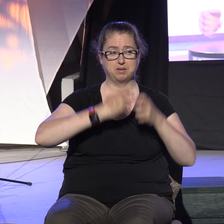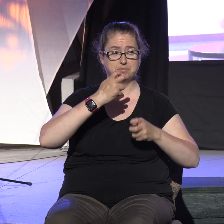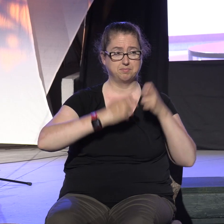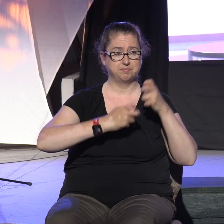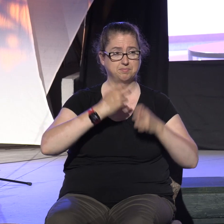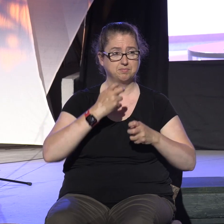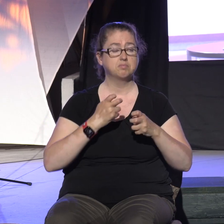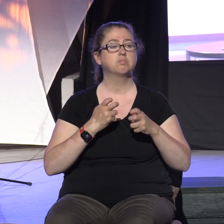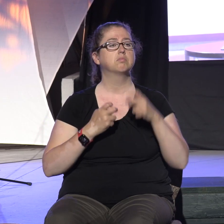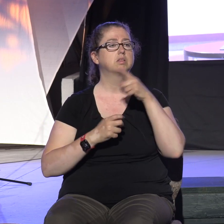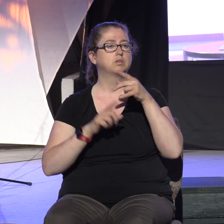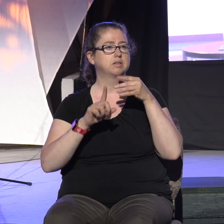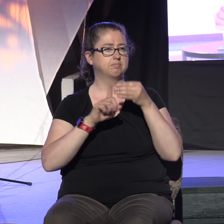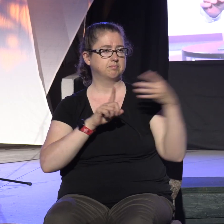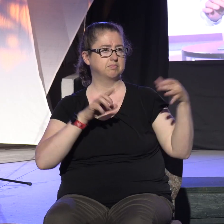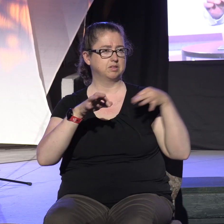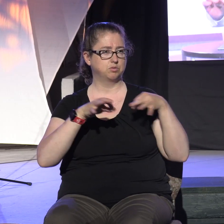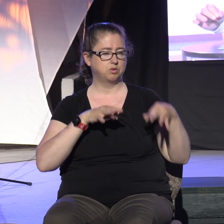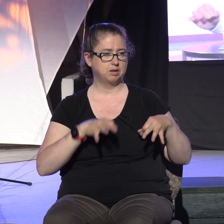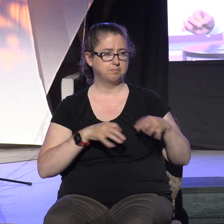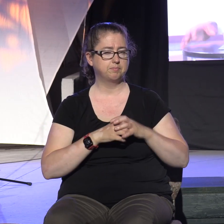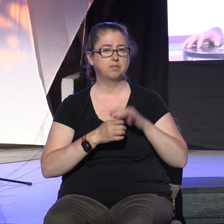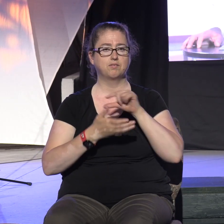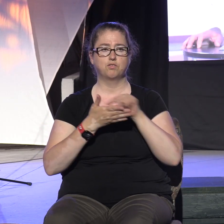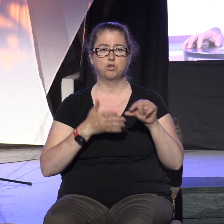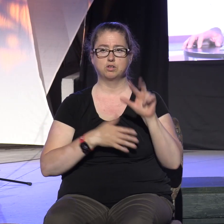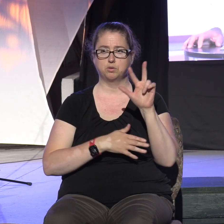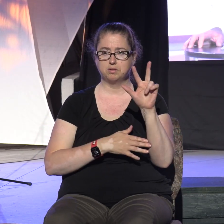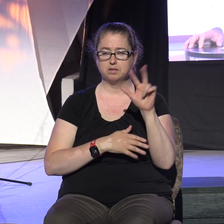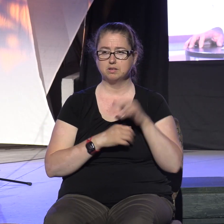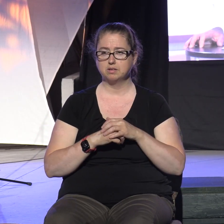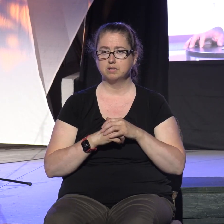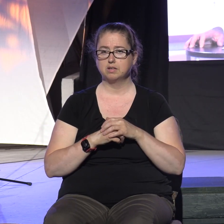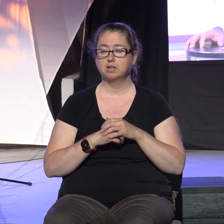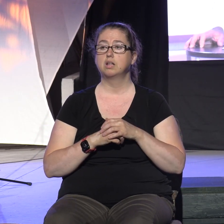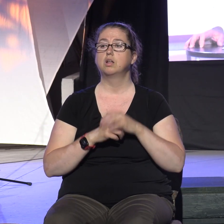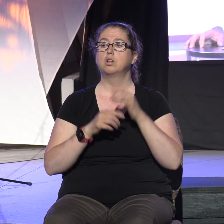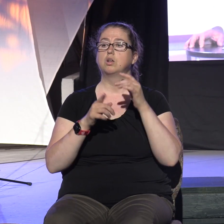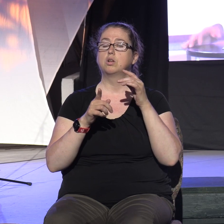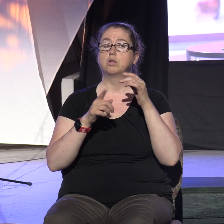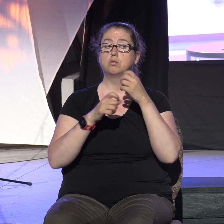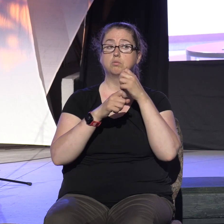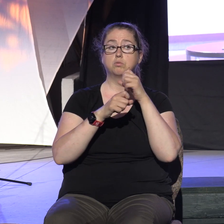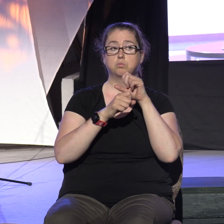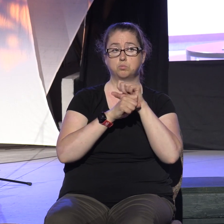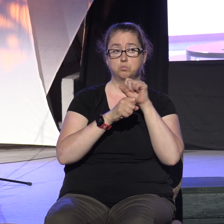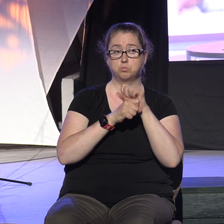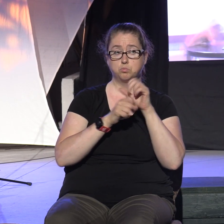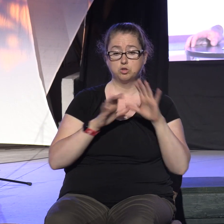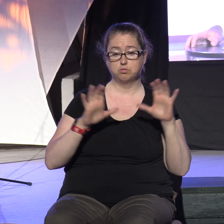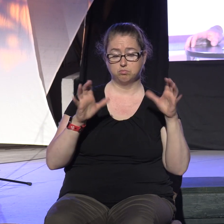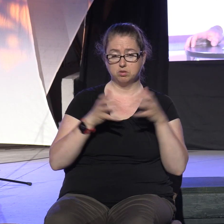The grinders are what? Yeah, your teeth, when they start falling out.